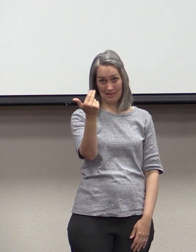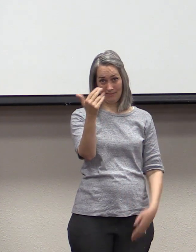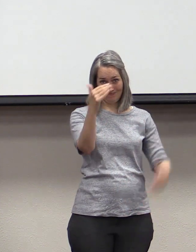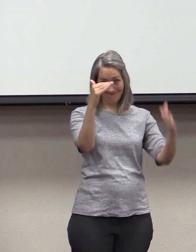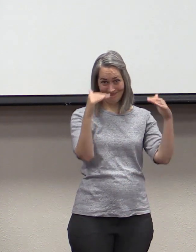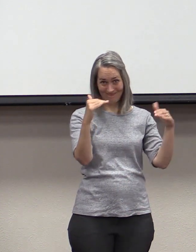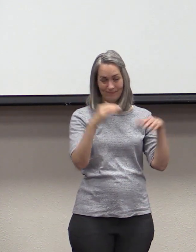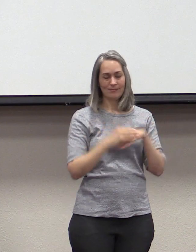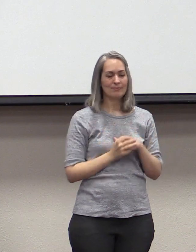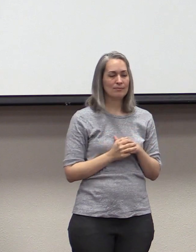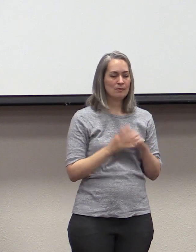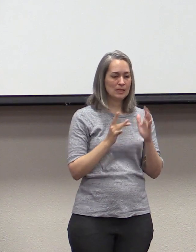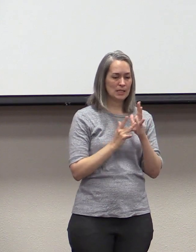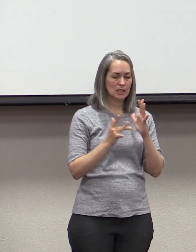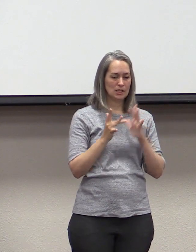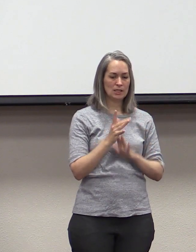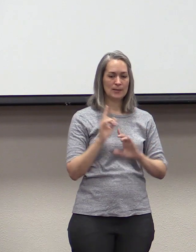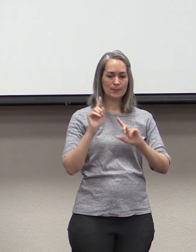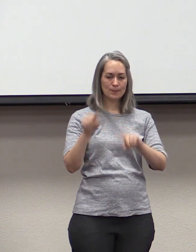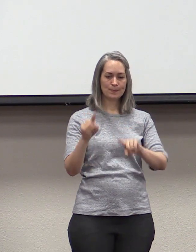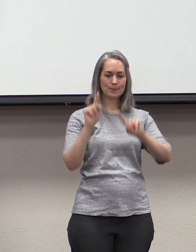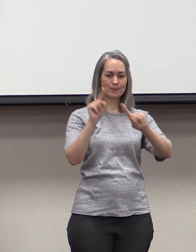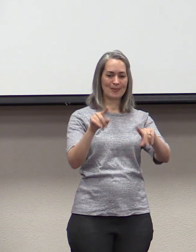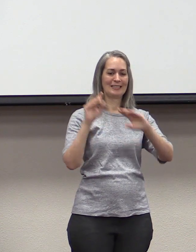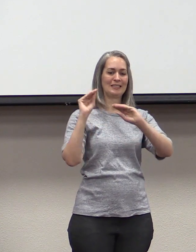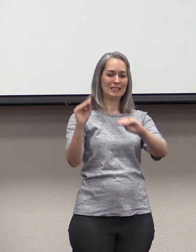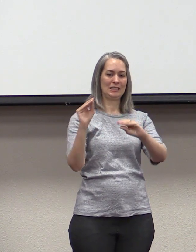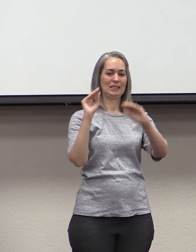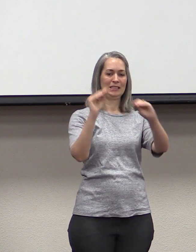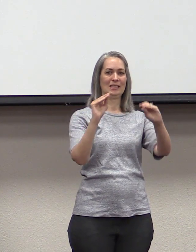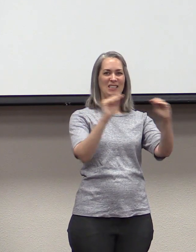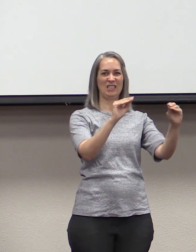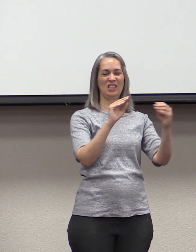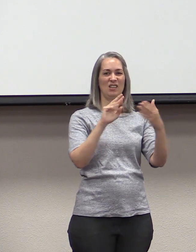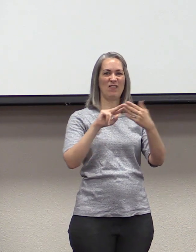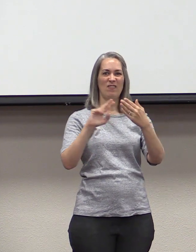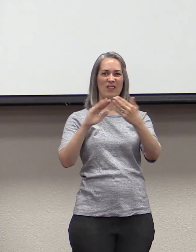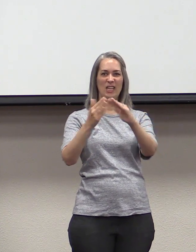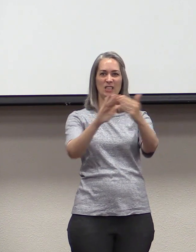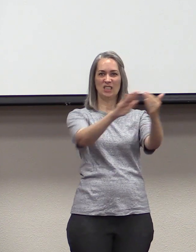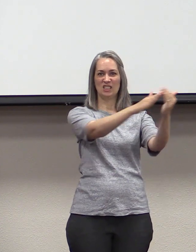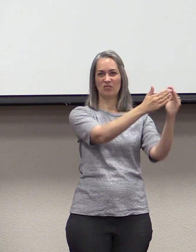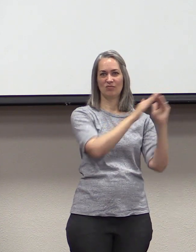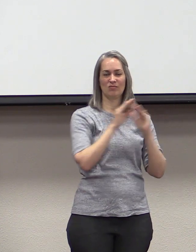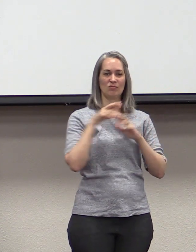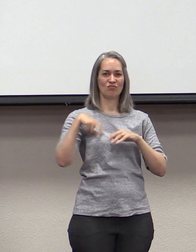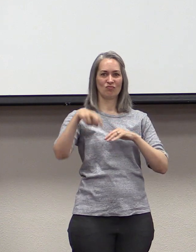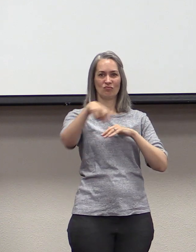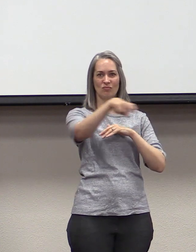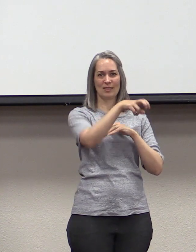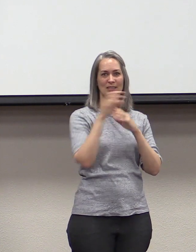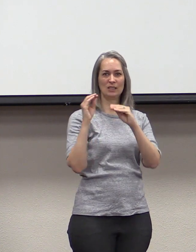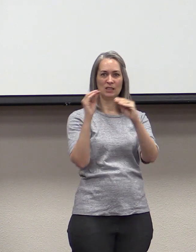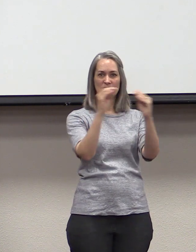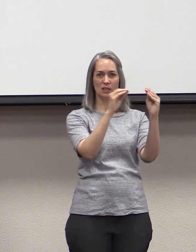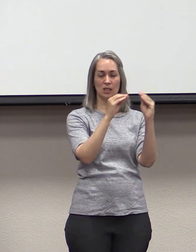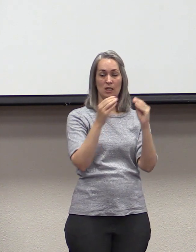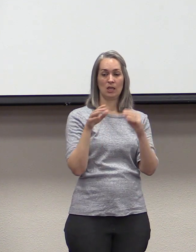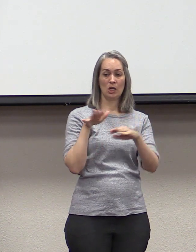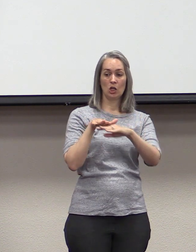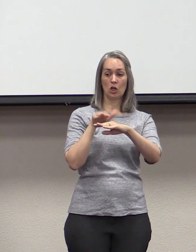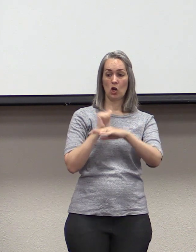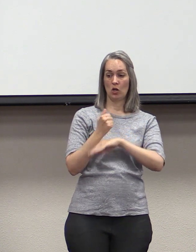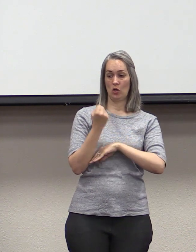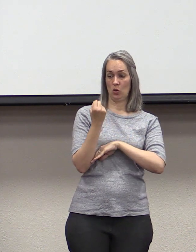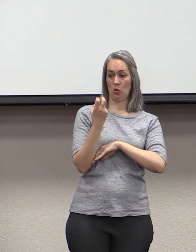Then Jesus went around teaching from village to village. Calling the 12 to him, he sent them out 2 by 2 and gave them